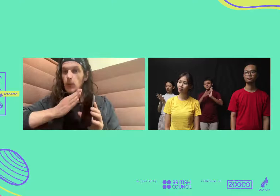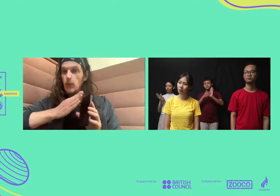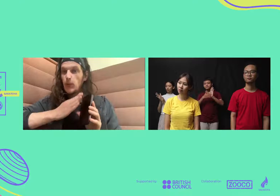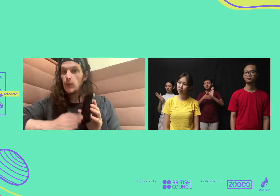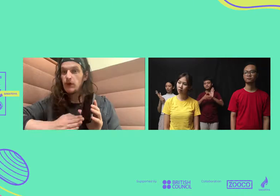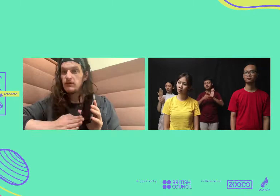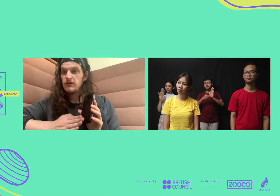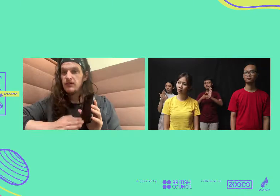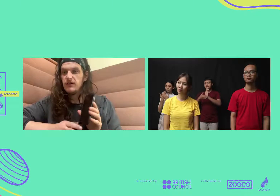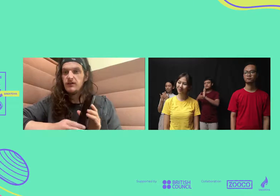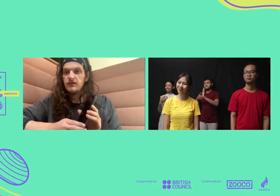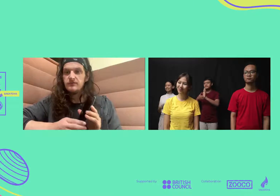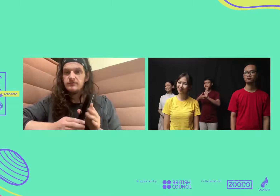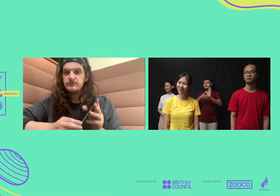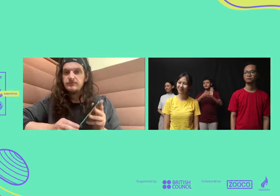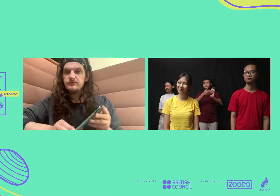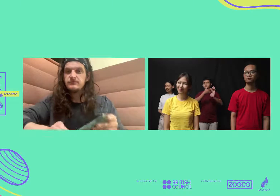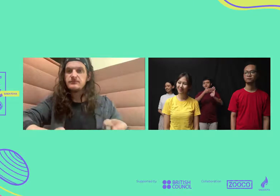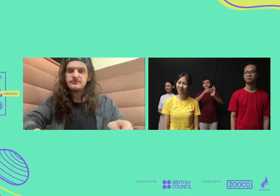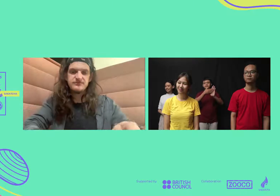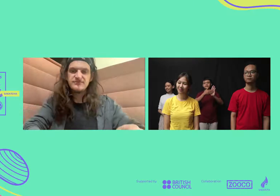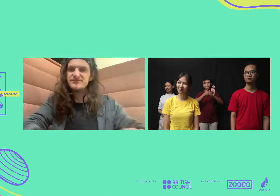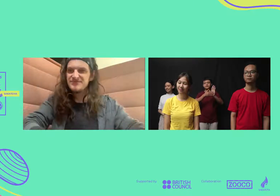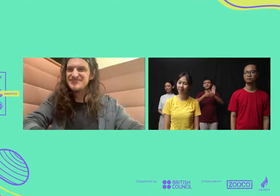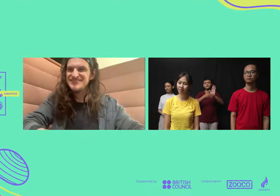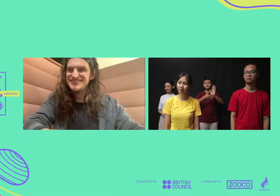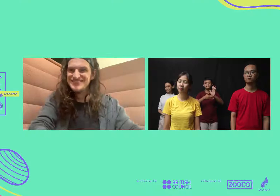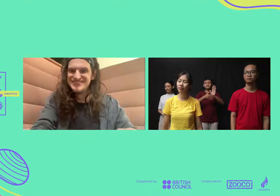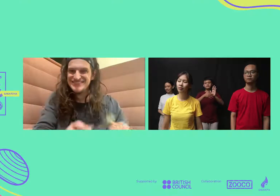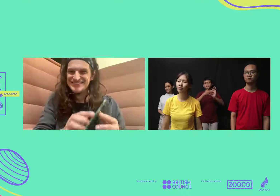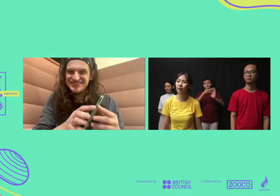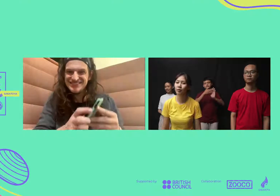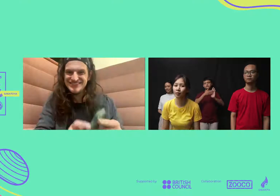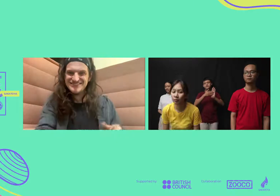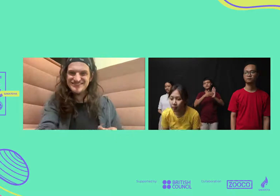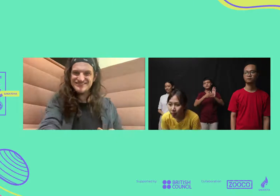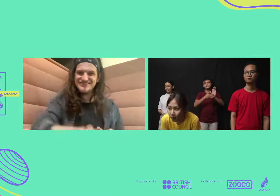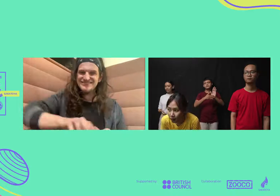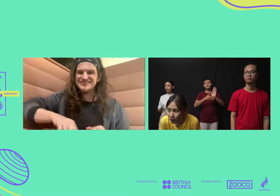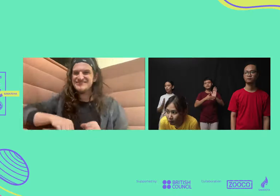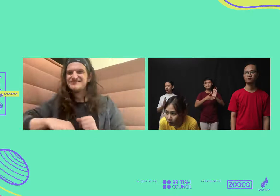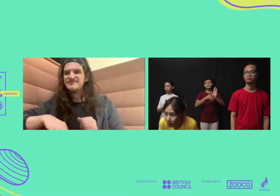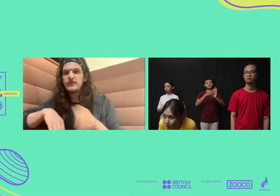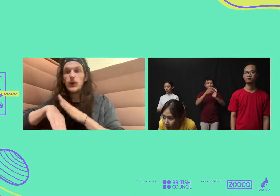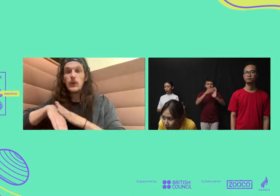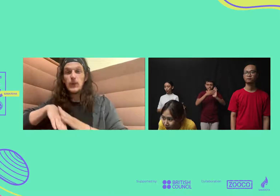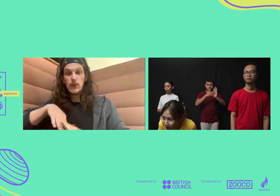Oh, be quiet, I've got notifications coming in. So this is smooth.